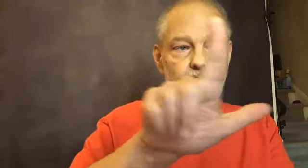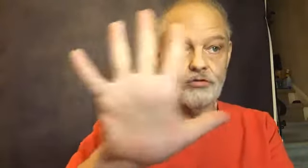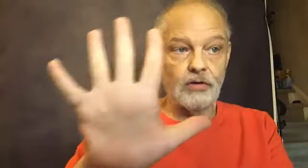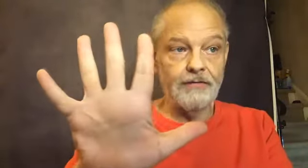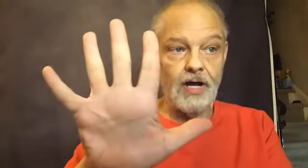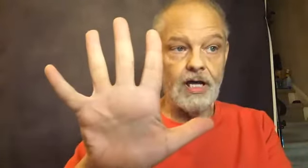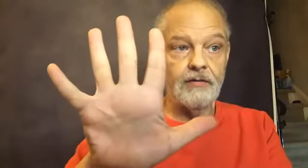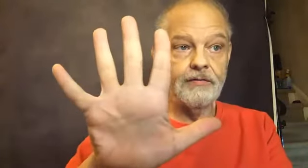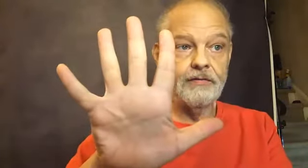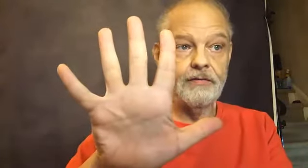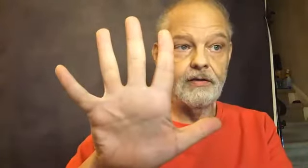25,